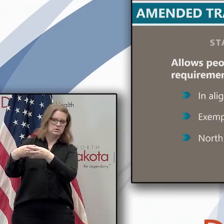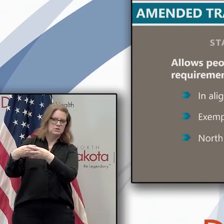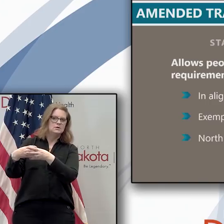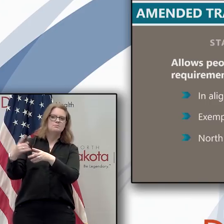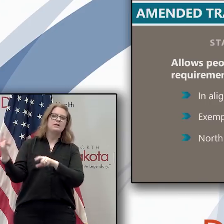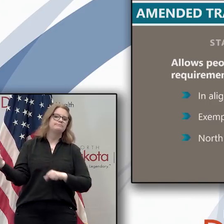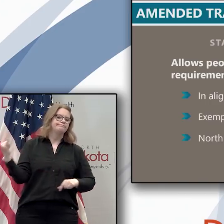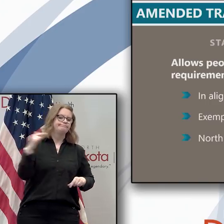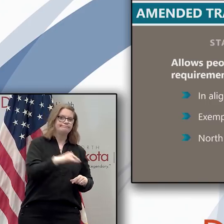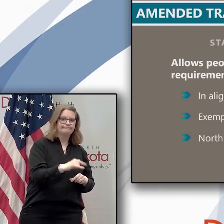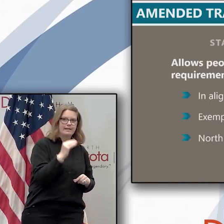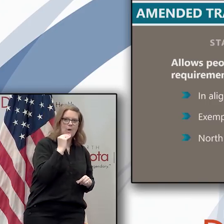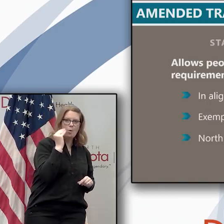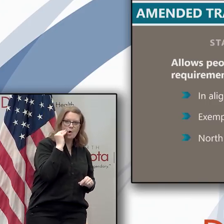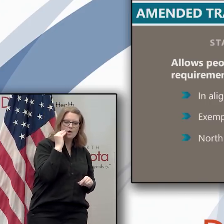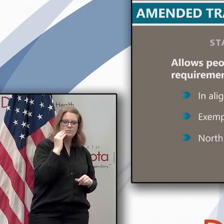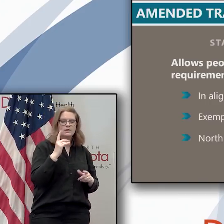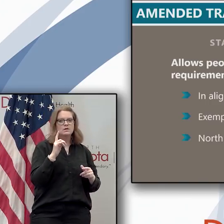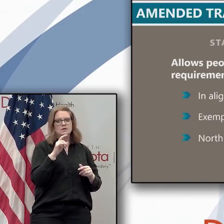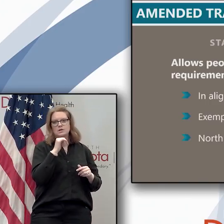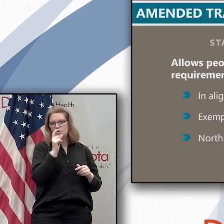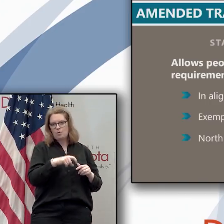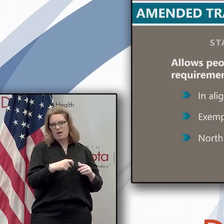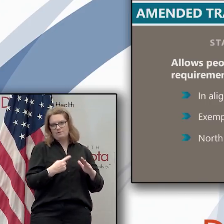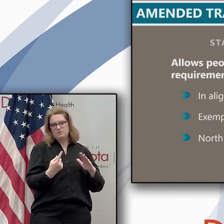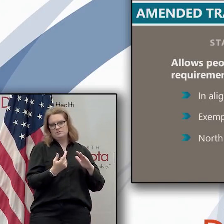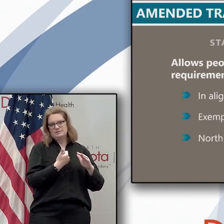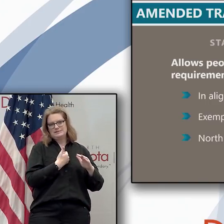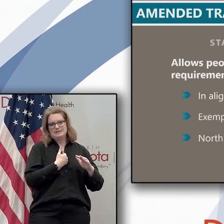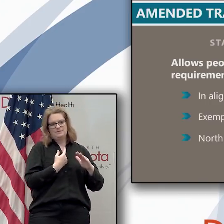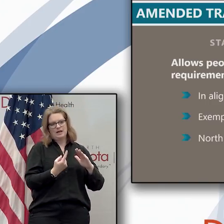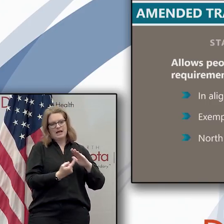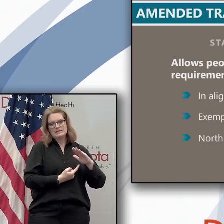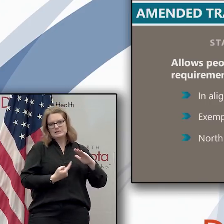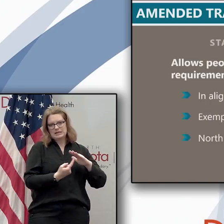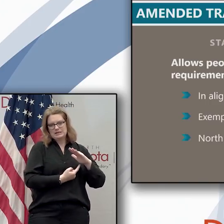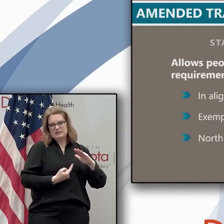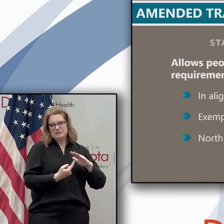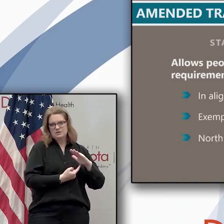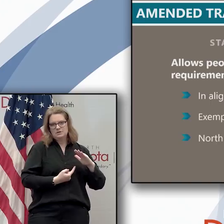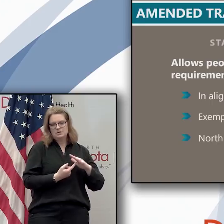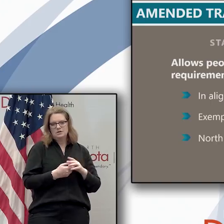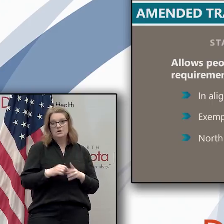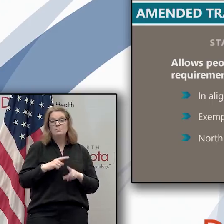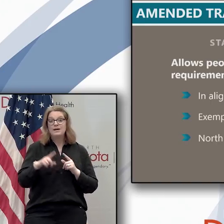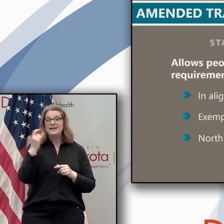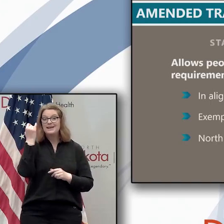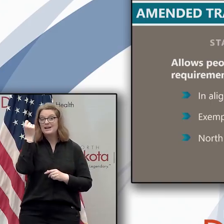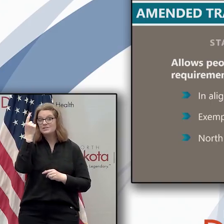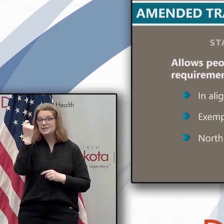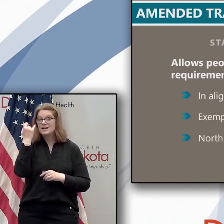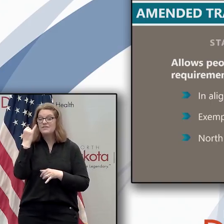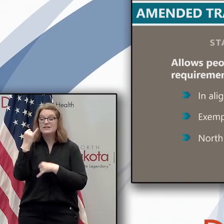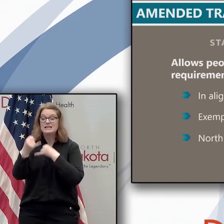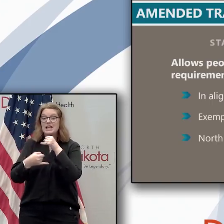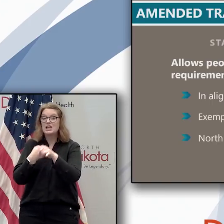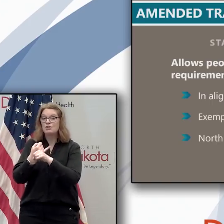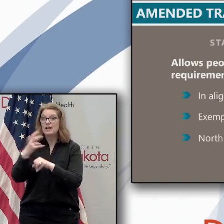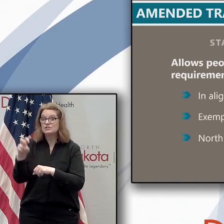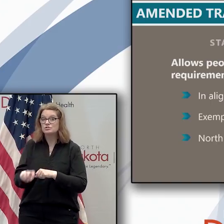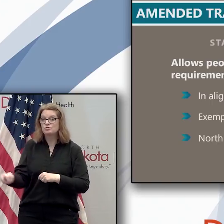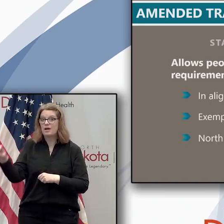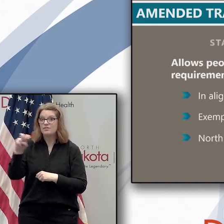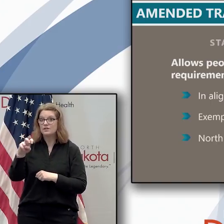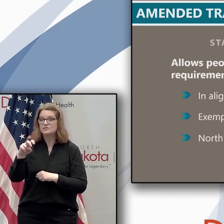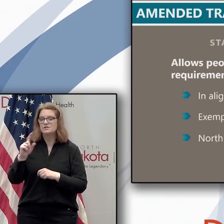from having to self-isolate or quarantine when they come back. The exception to this is international travelers.